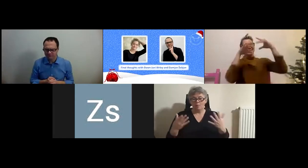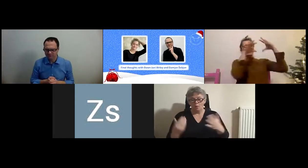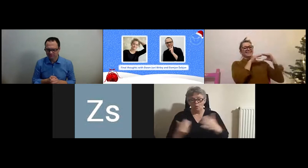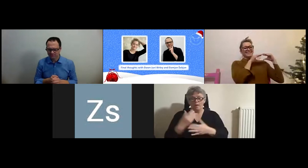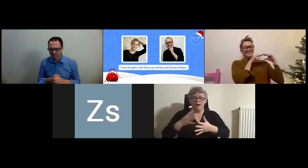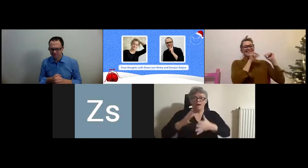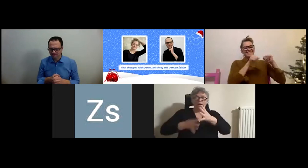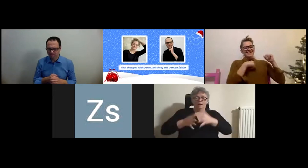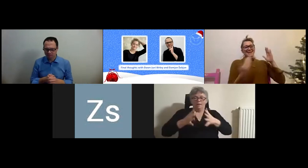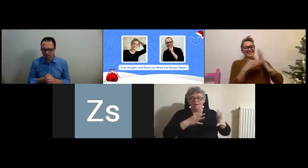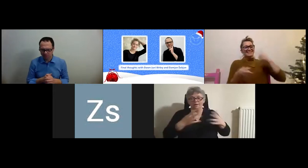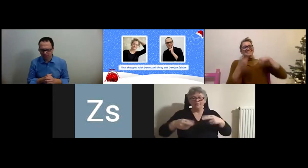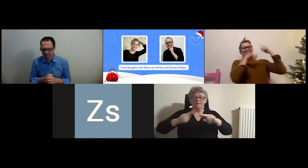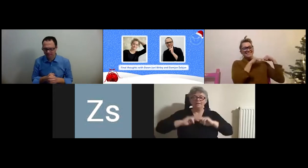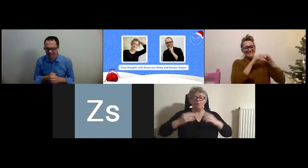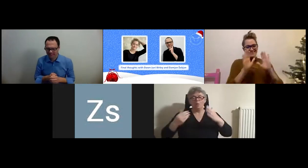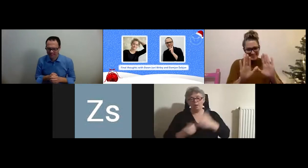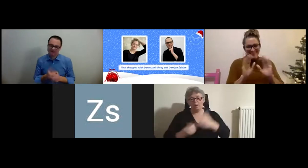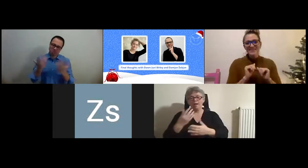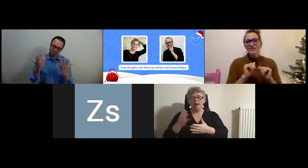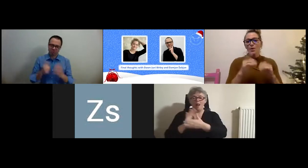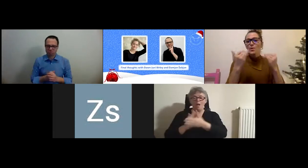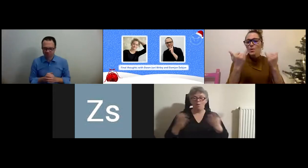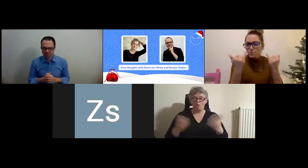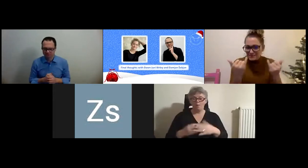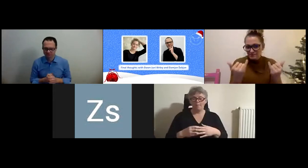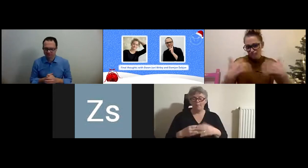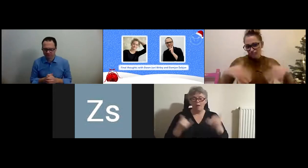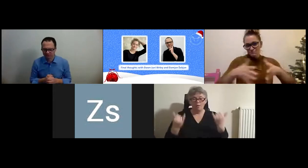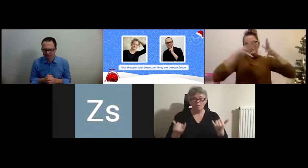Let's continue. All right, rewind.